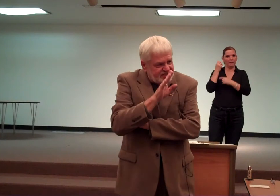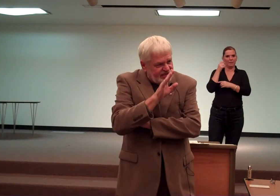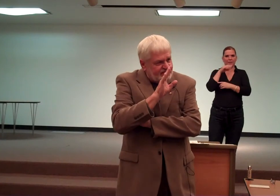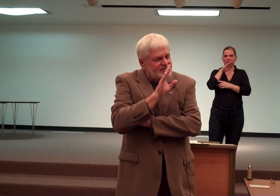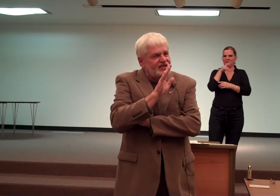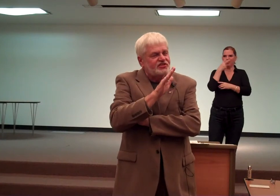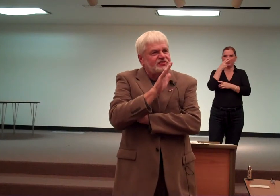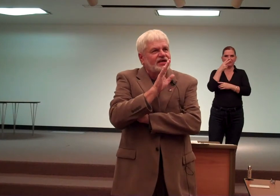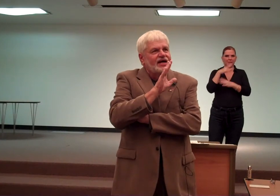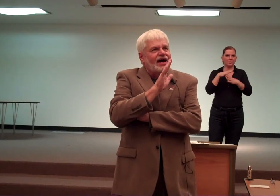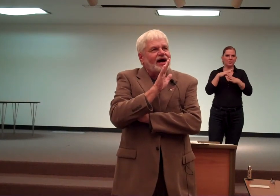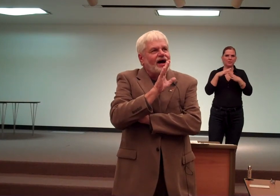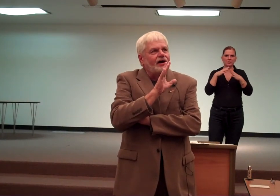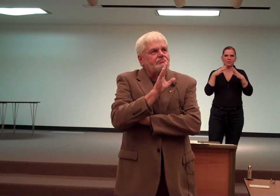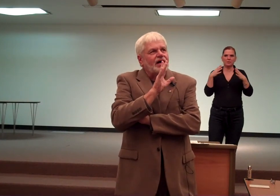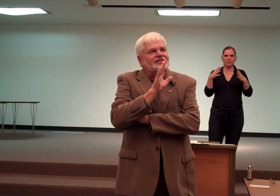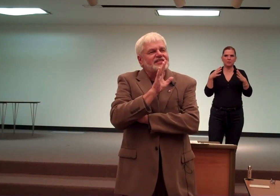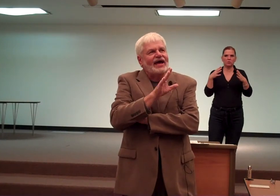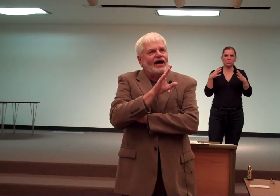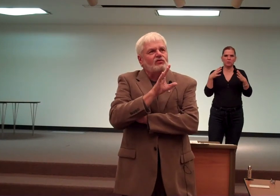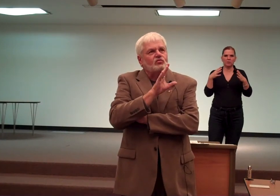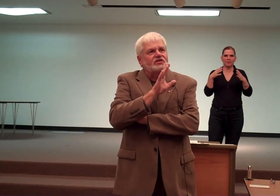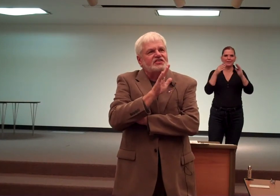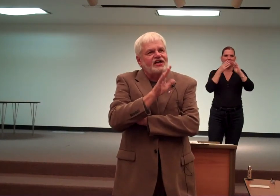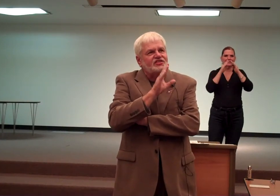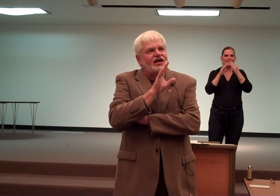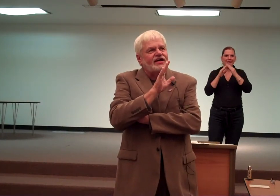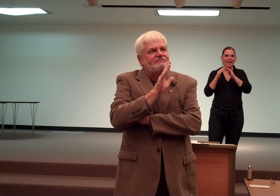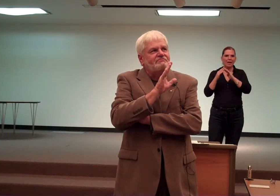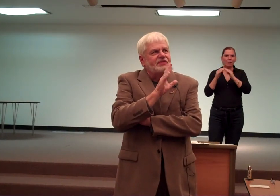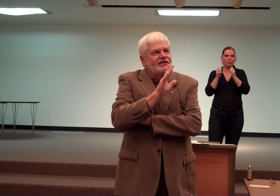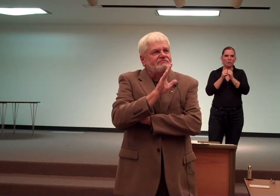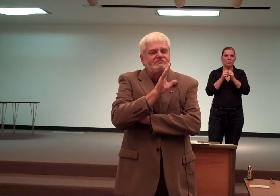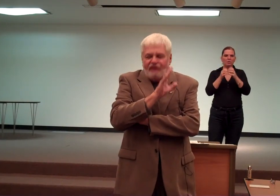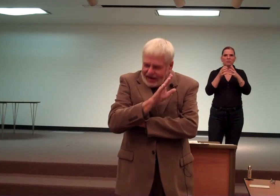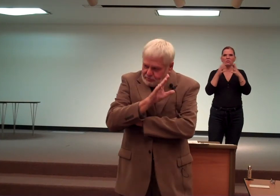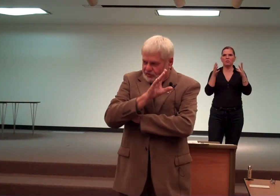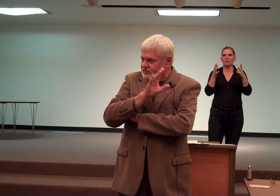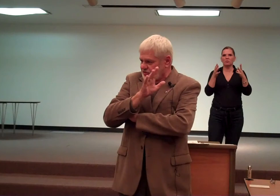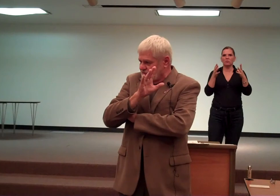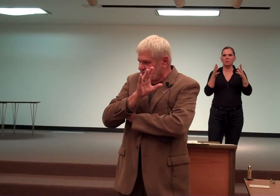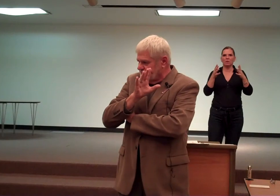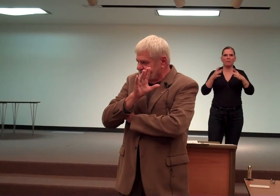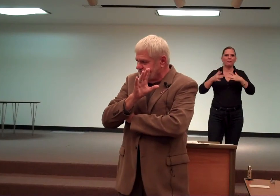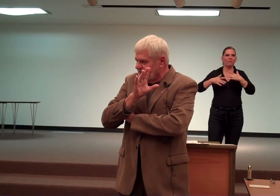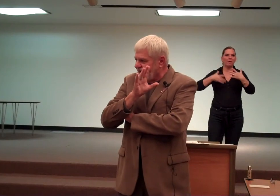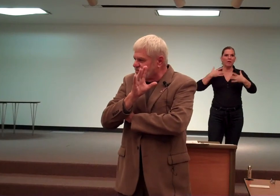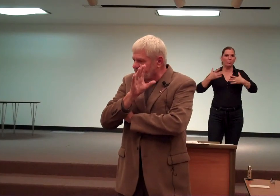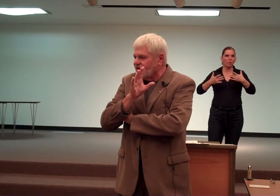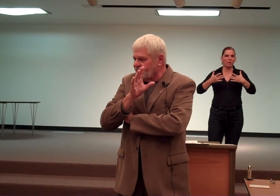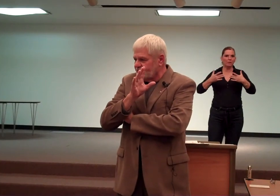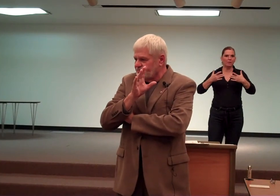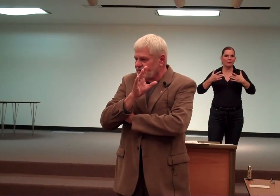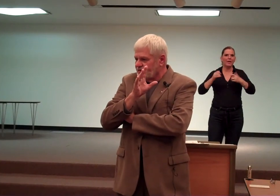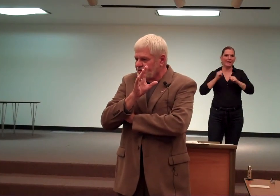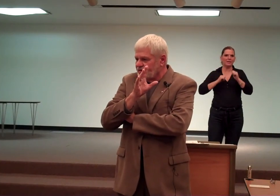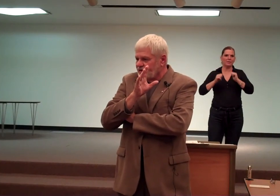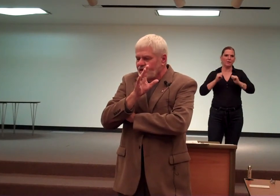he had never seen such a town with such a vibrant